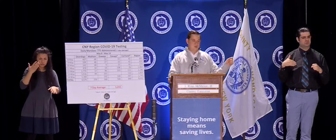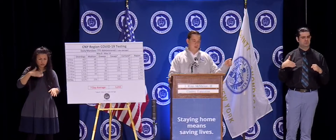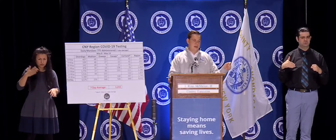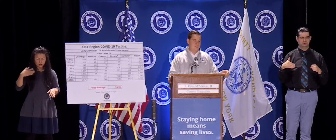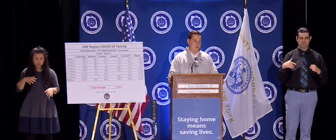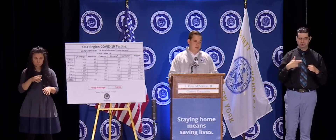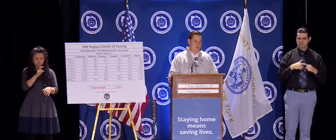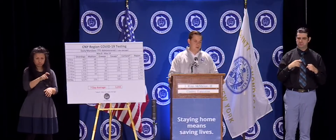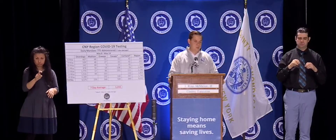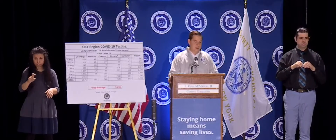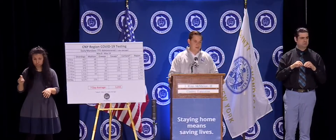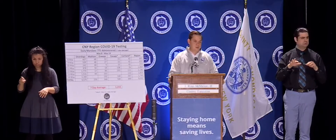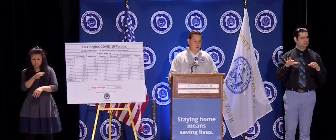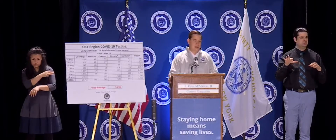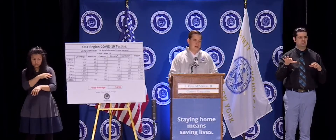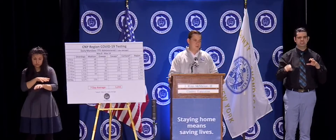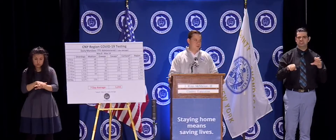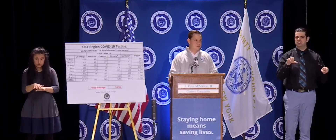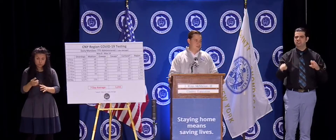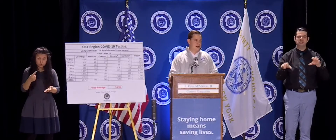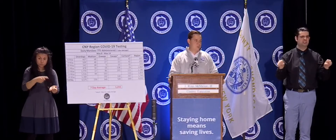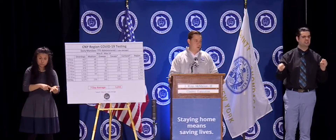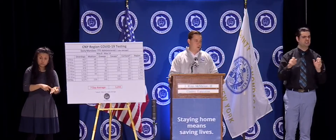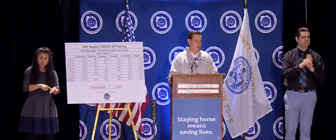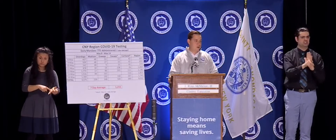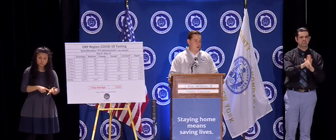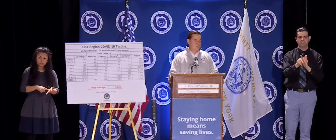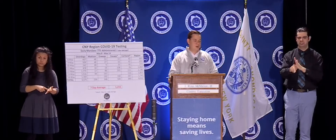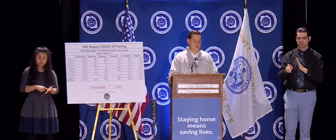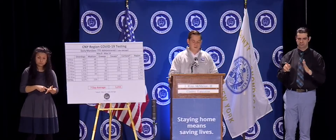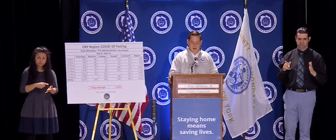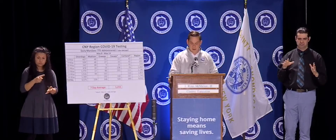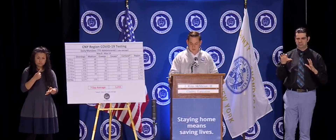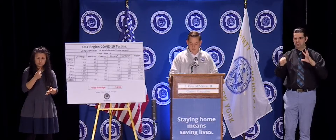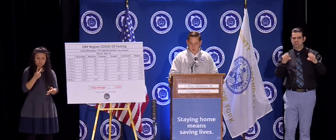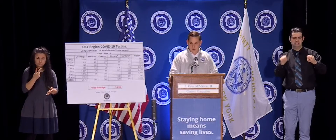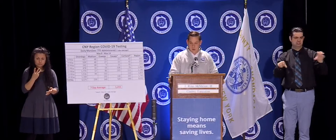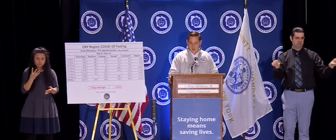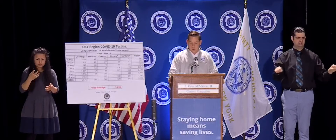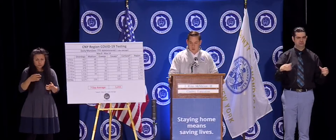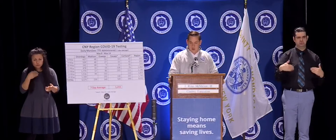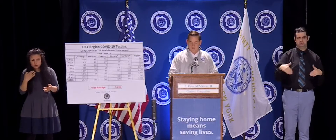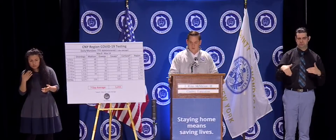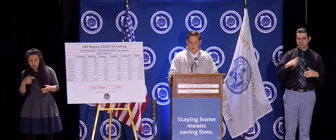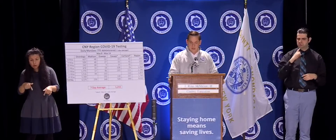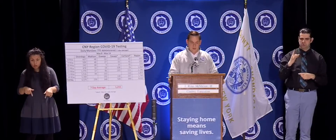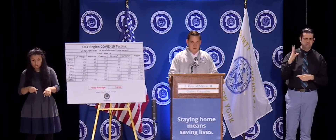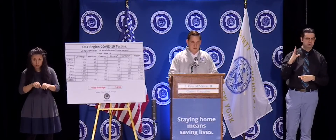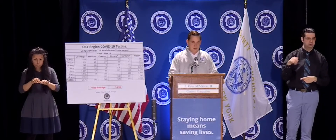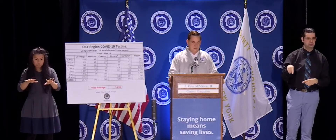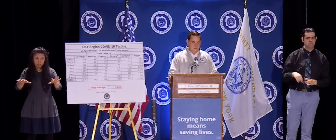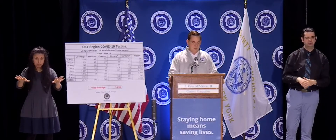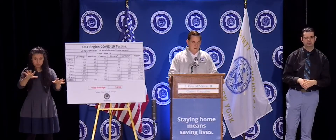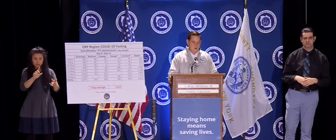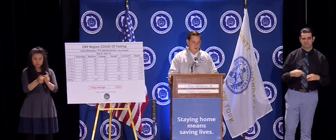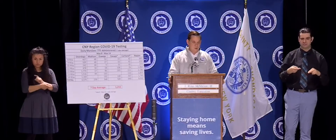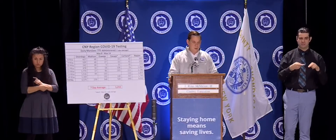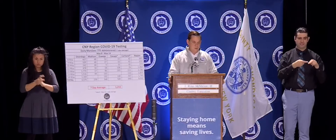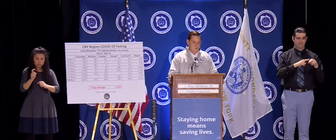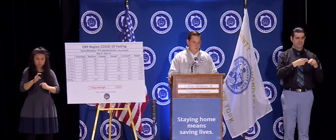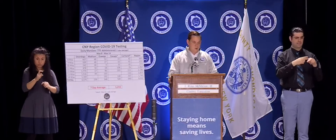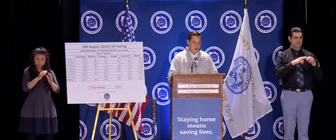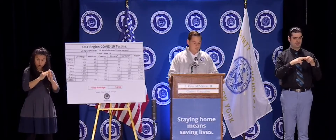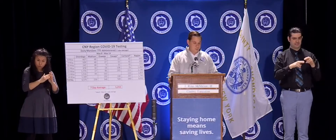mortality rates we had in the beginning of this process were not going to be sustainable because of that. So for me, it's